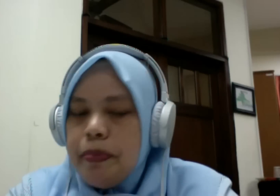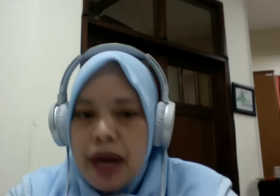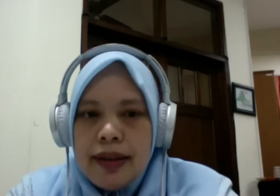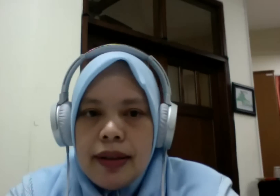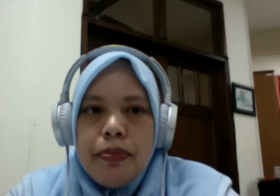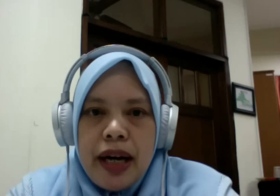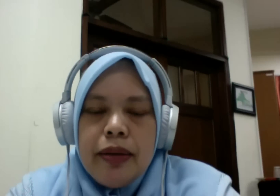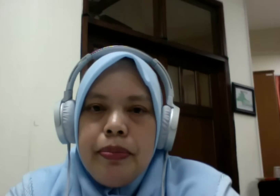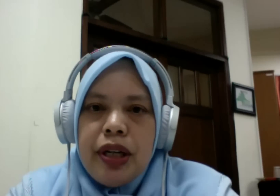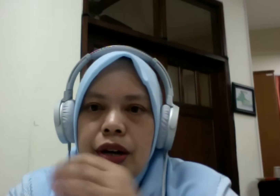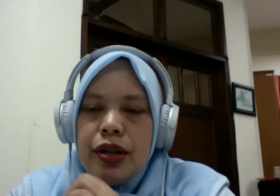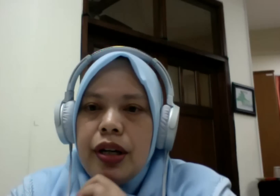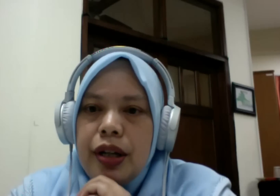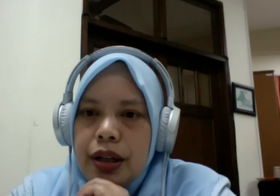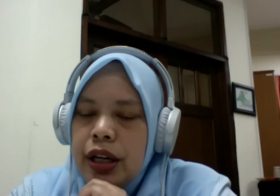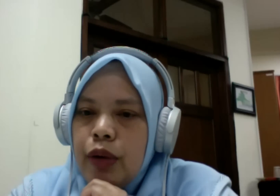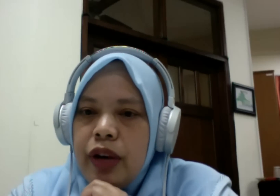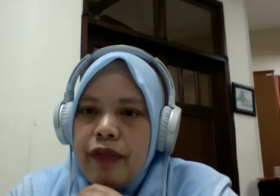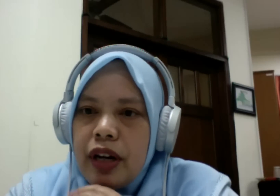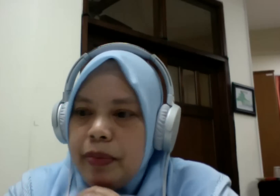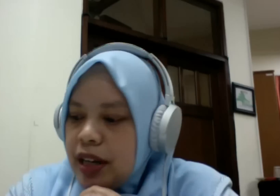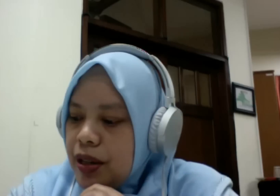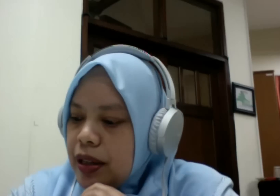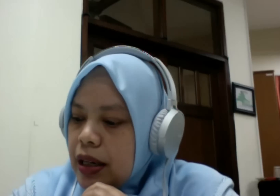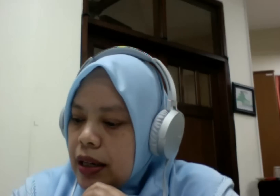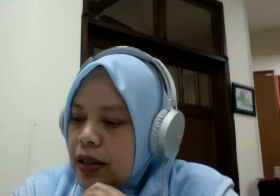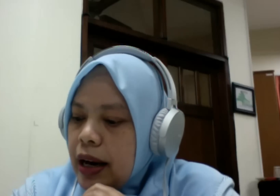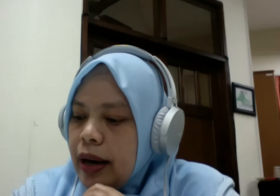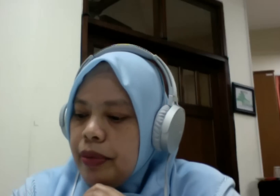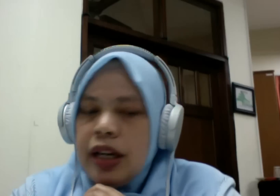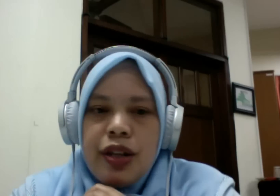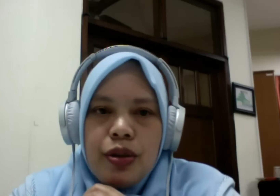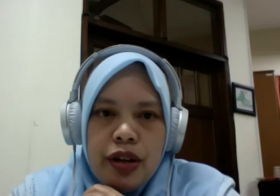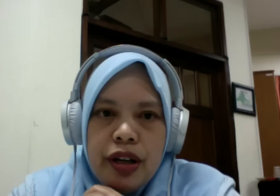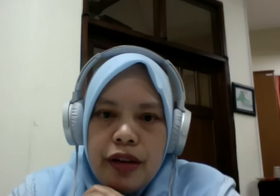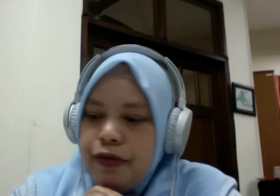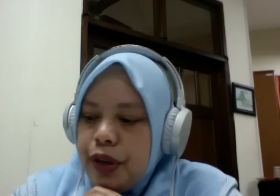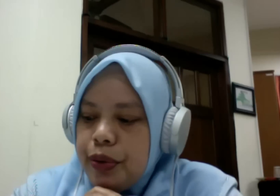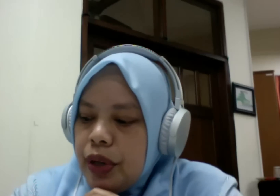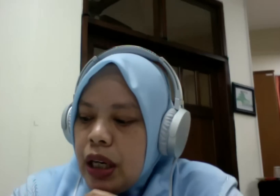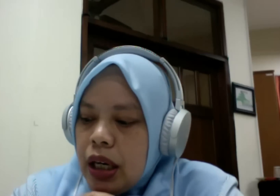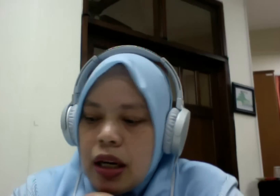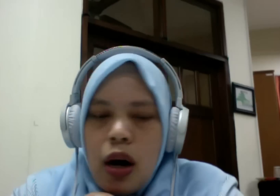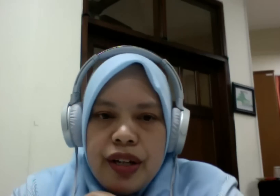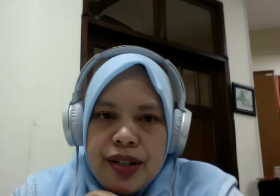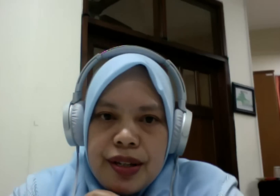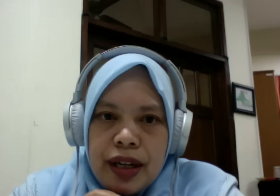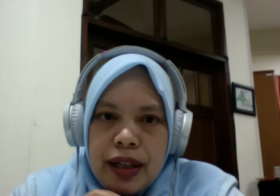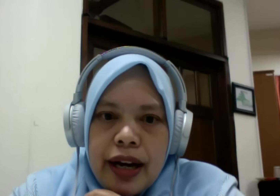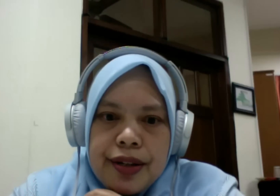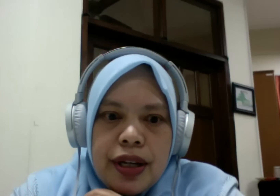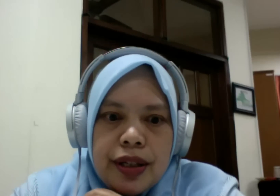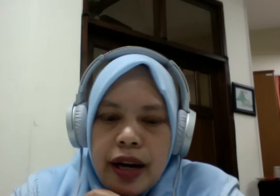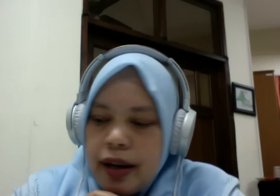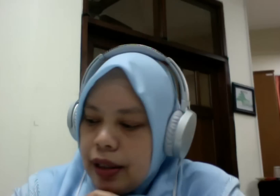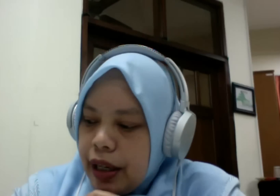participant, but because we have a limitation time, just only a few audience can